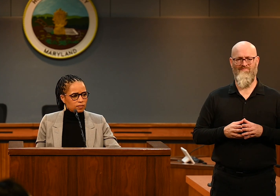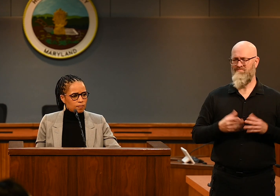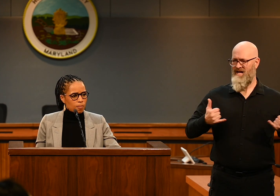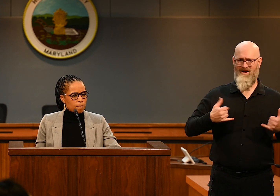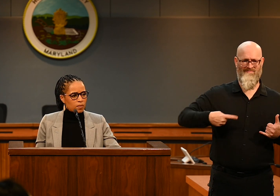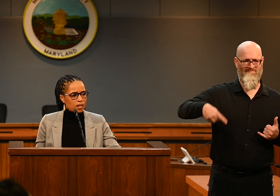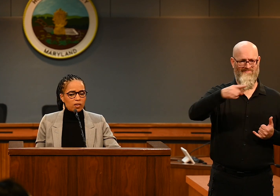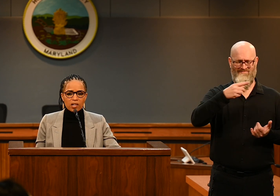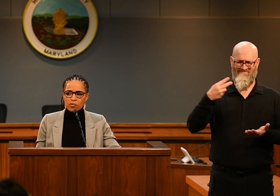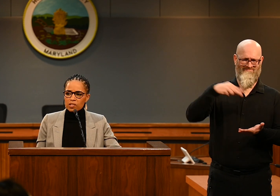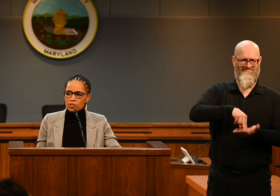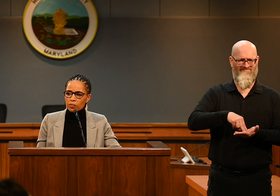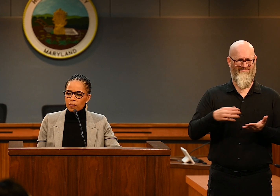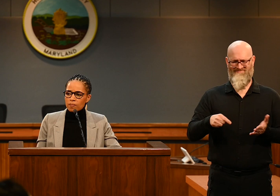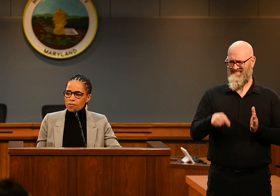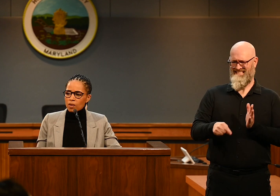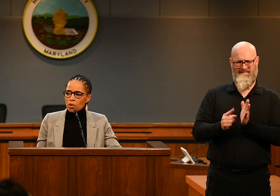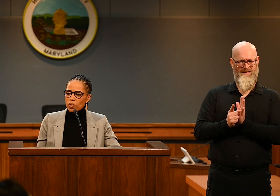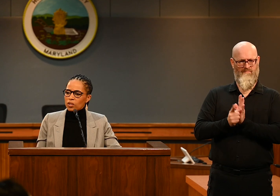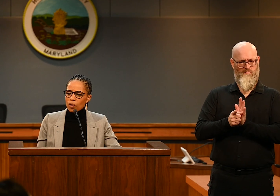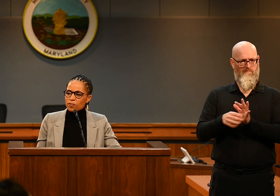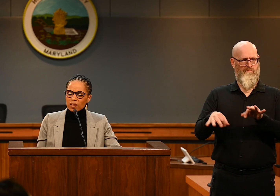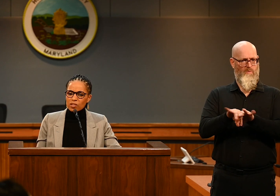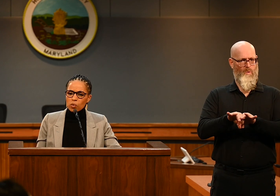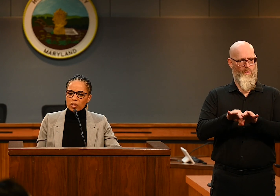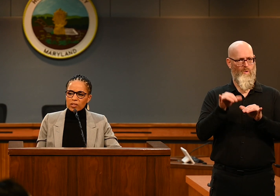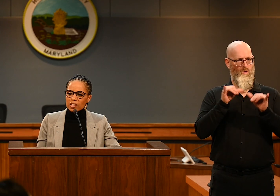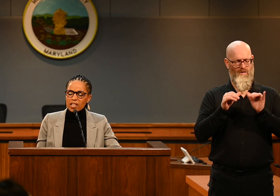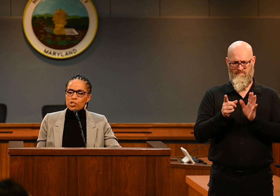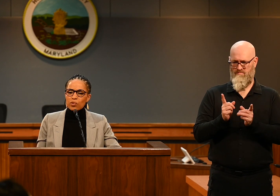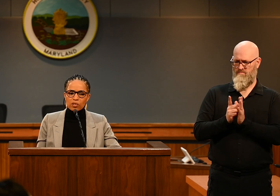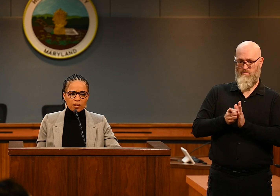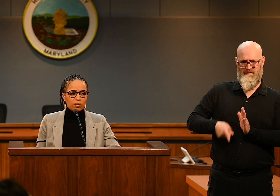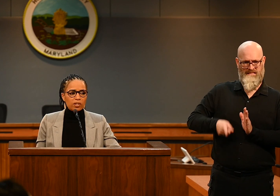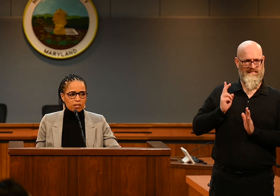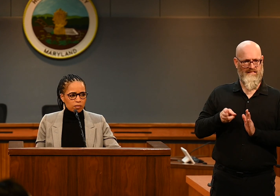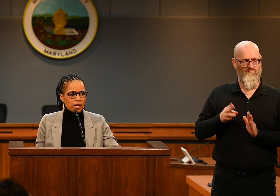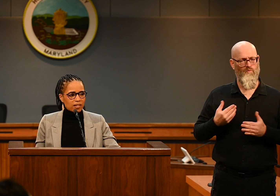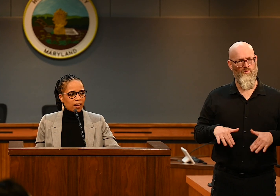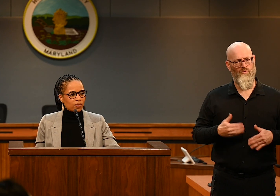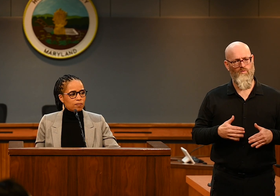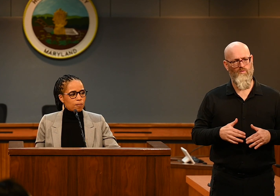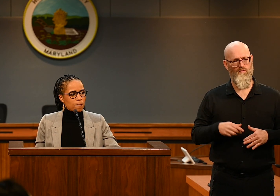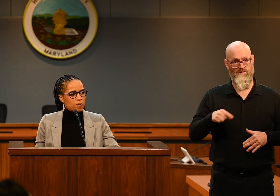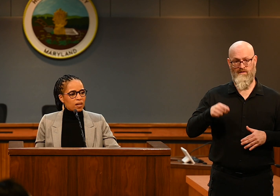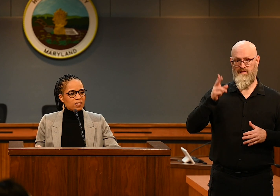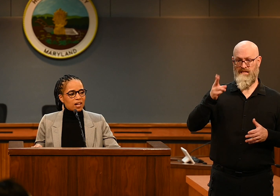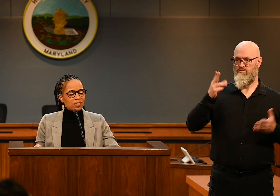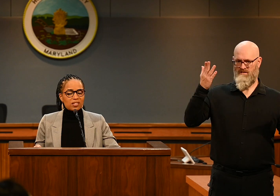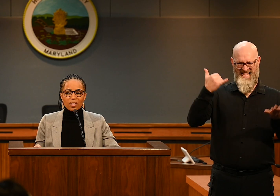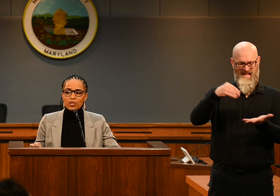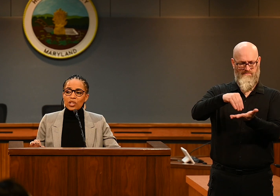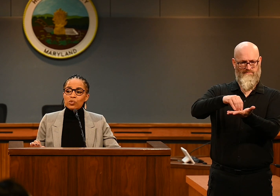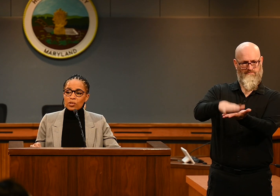moment in our country's history. We can all feel it so clearly. History is being written right now. It is